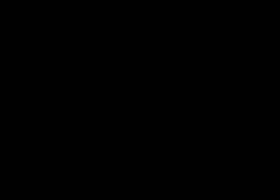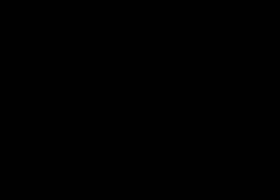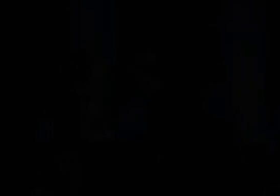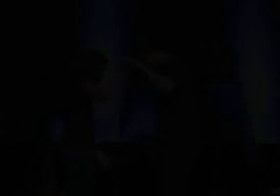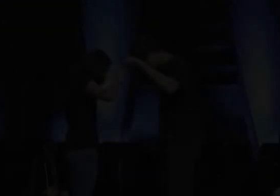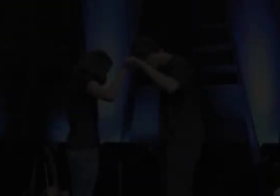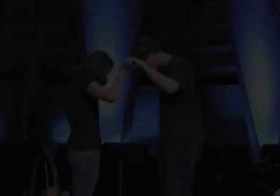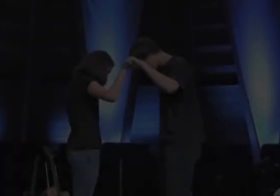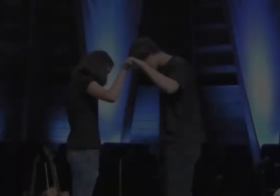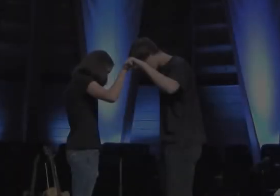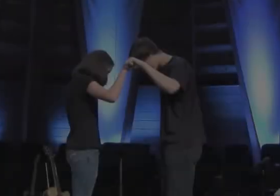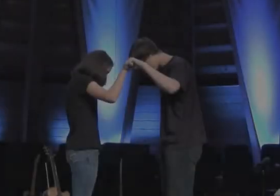I